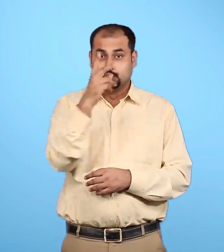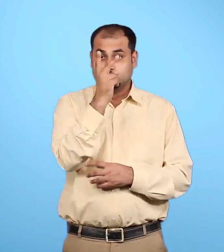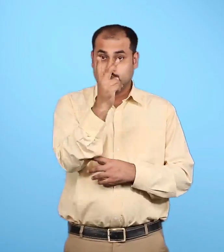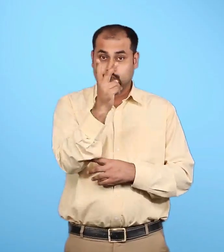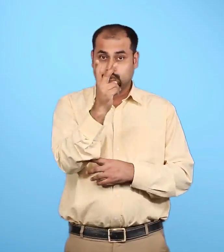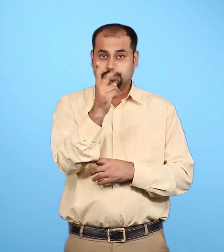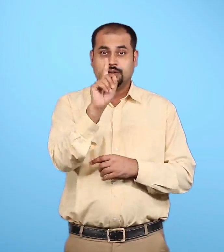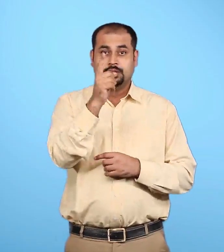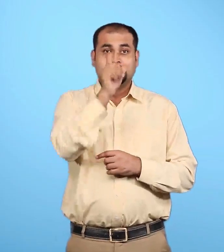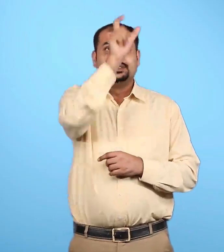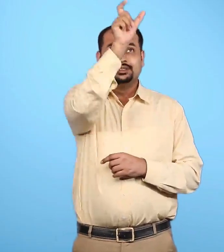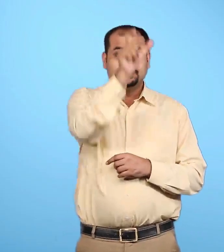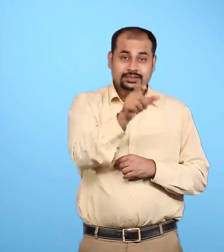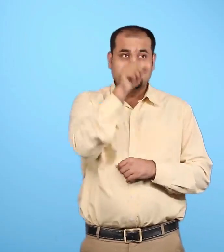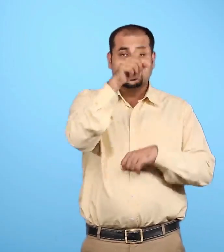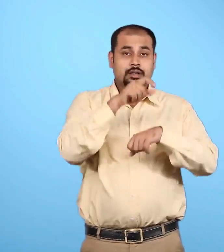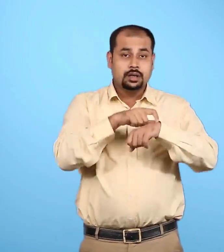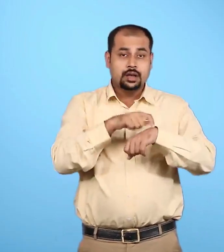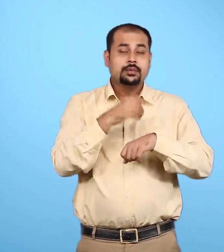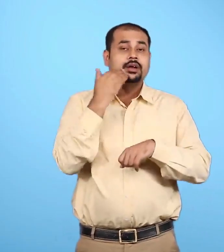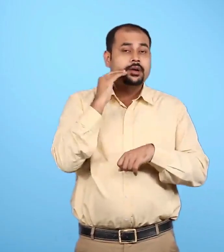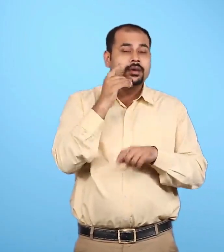this. Column 1 says time.